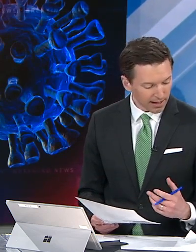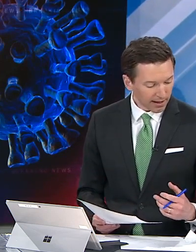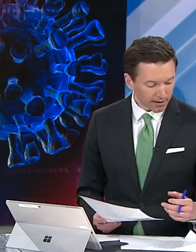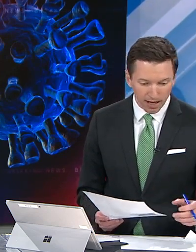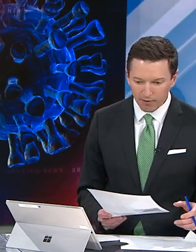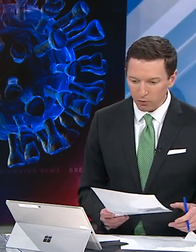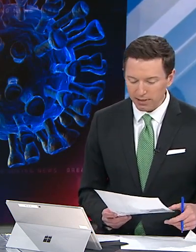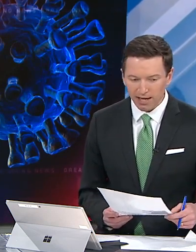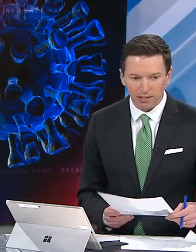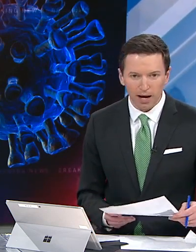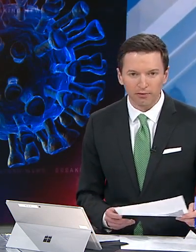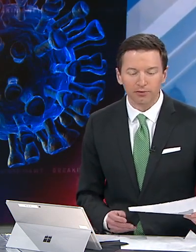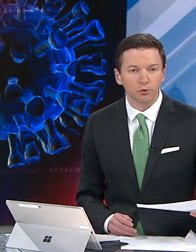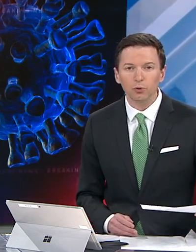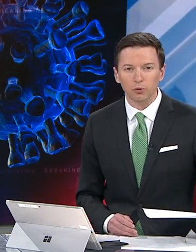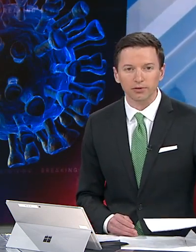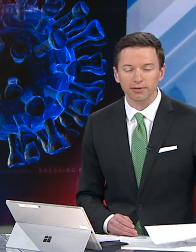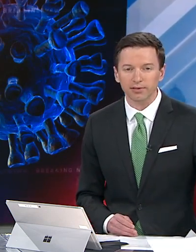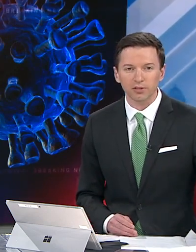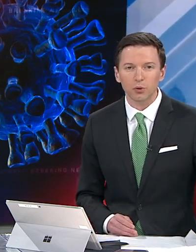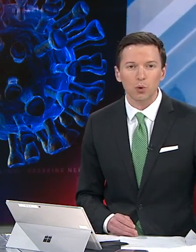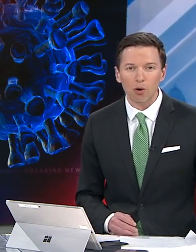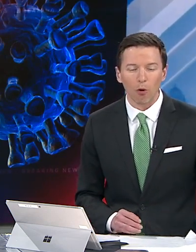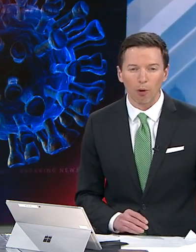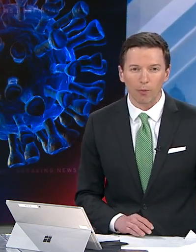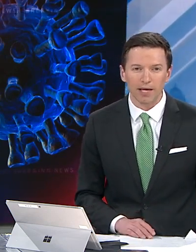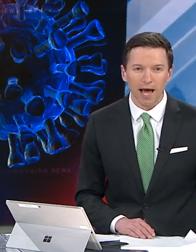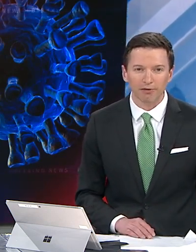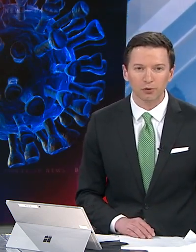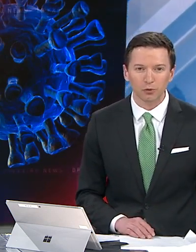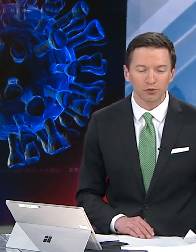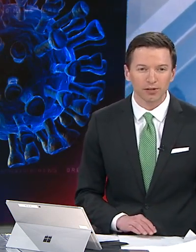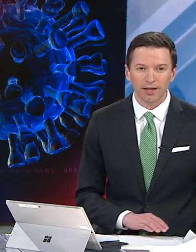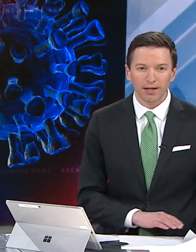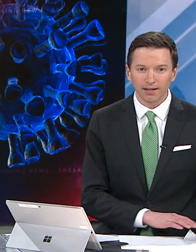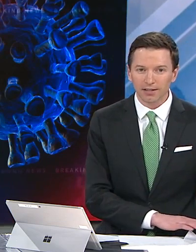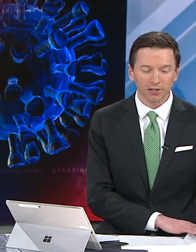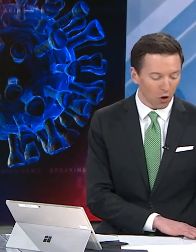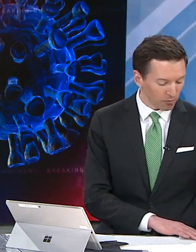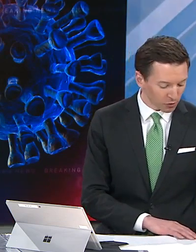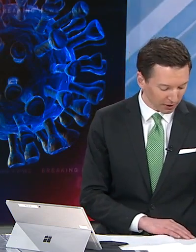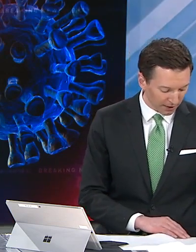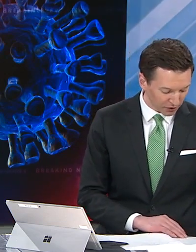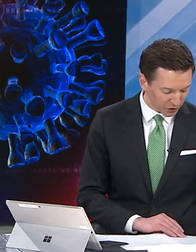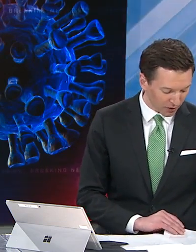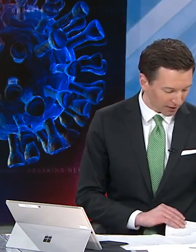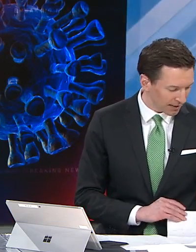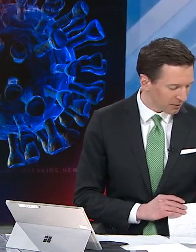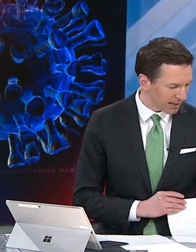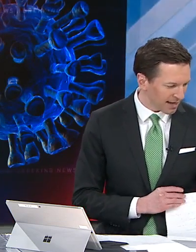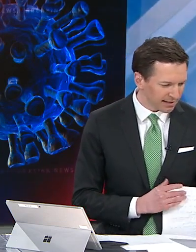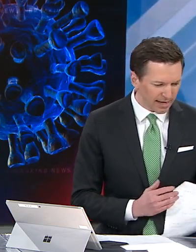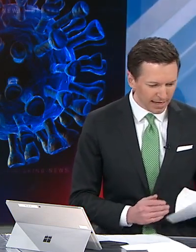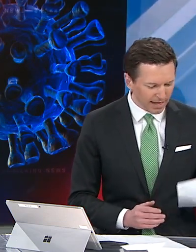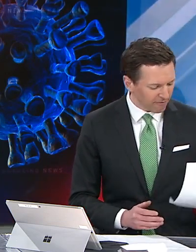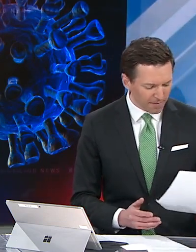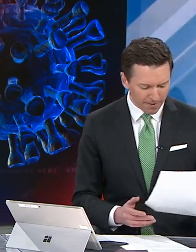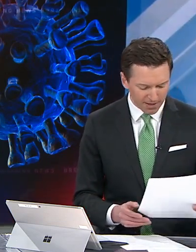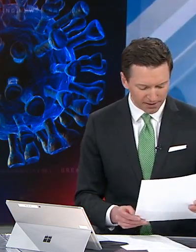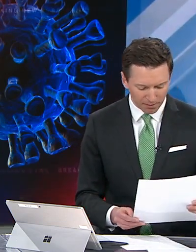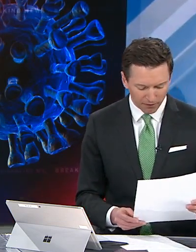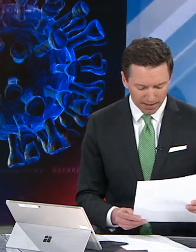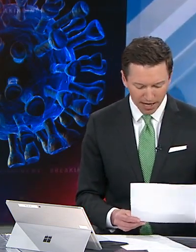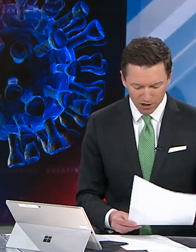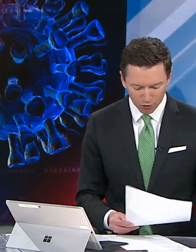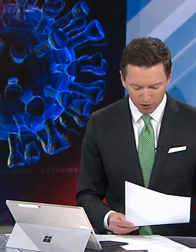notice. The governor was asked about schools, this new normal where we have schools essentially homeschooling every student. He was asked if